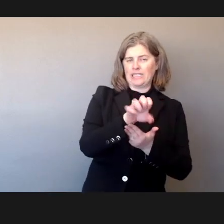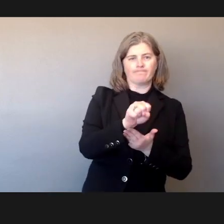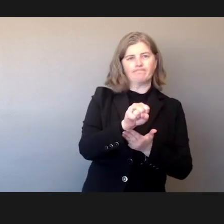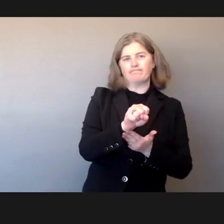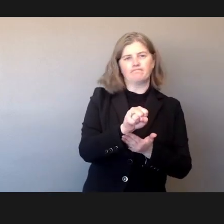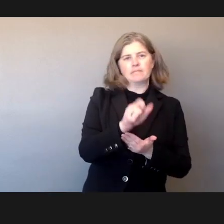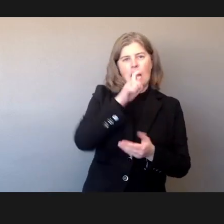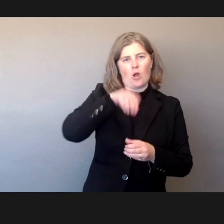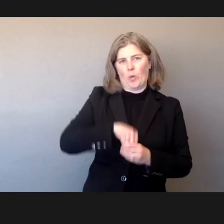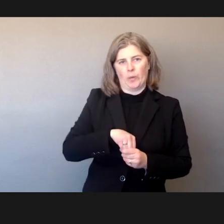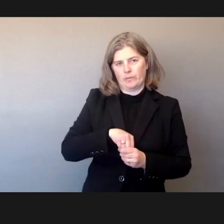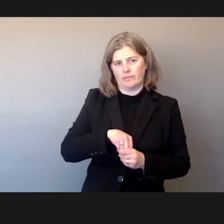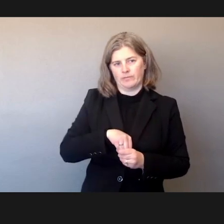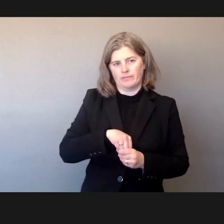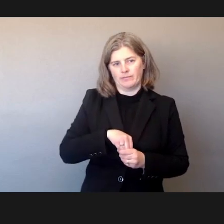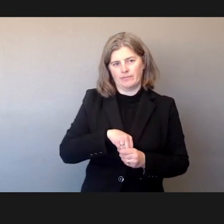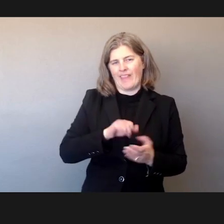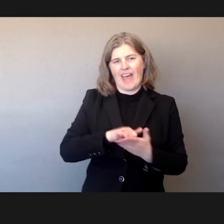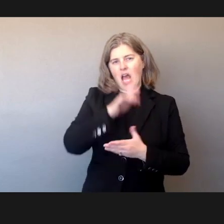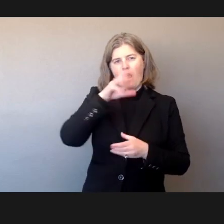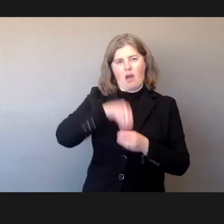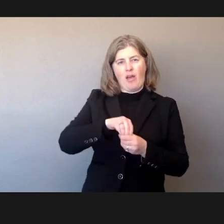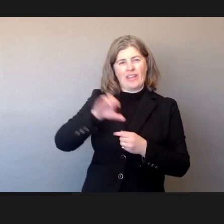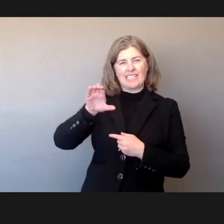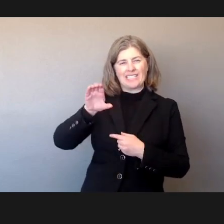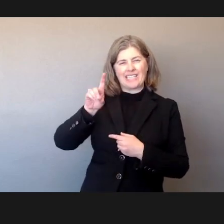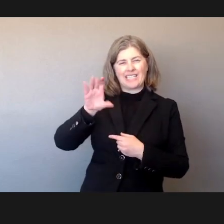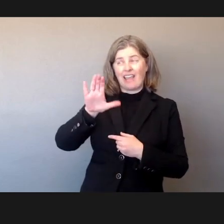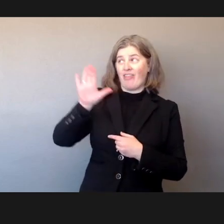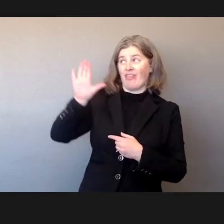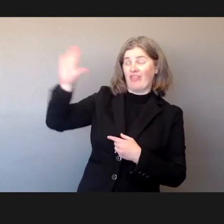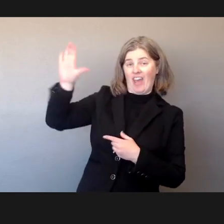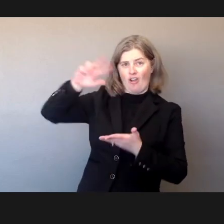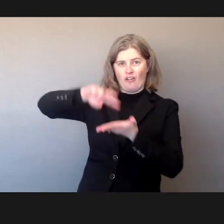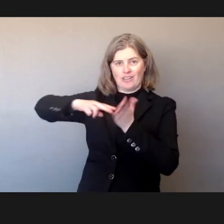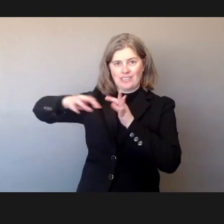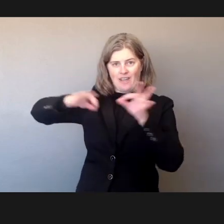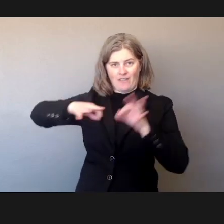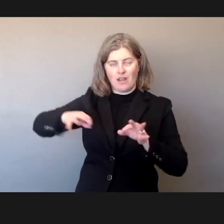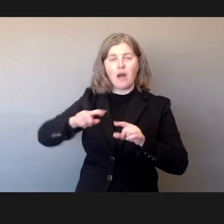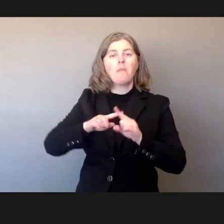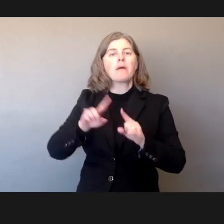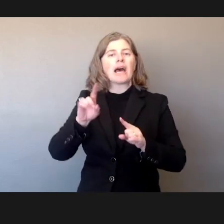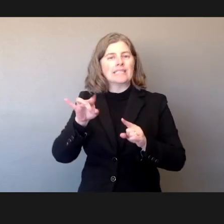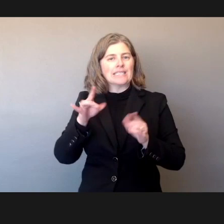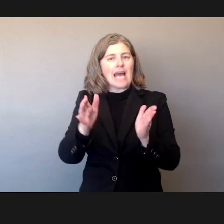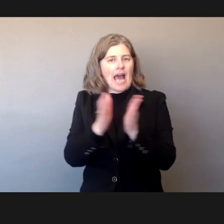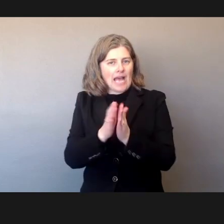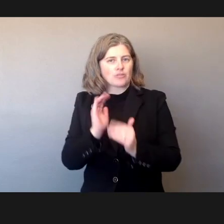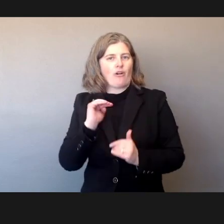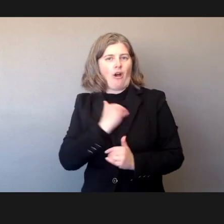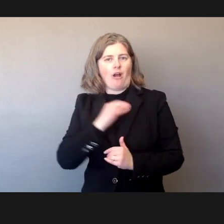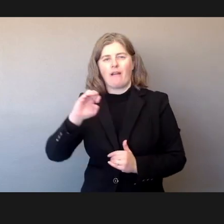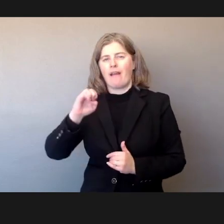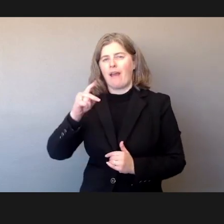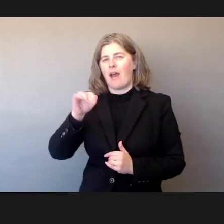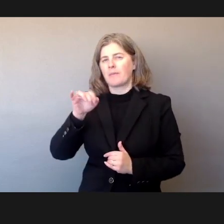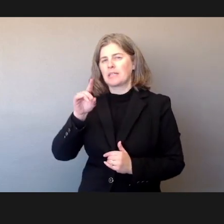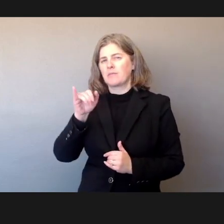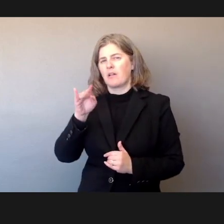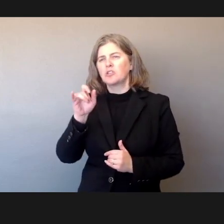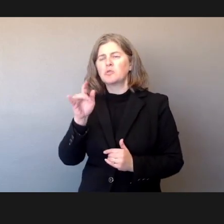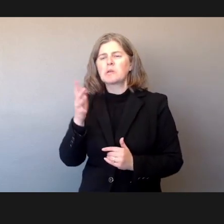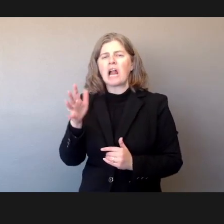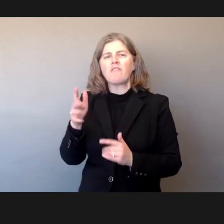because that's not part of the CDC definition. But I have asked our epidemiologists to work on a relatively